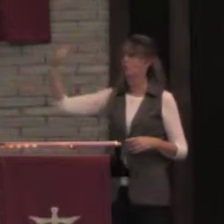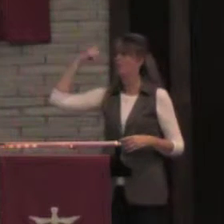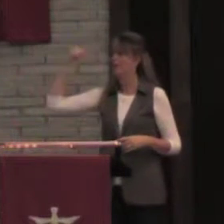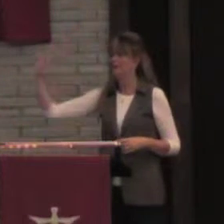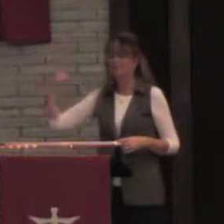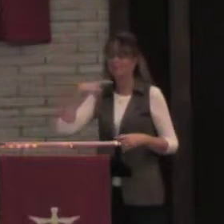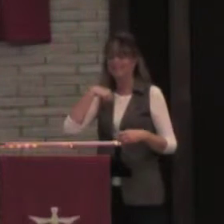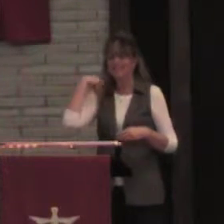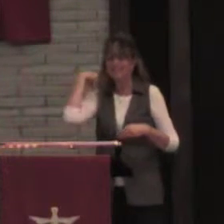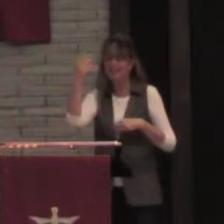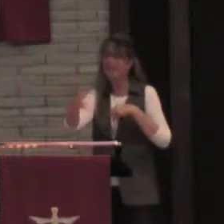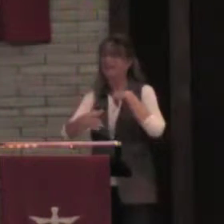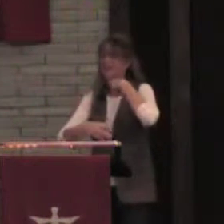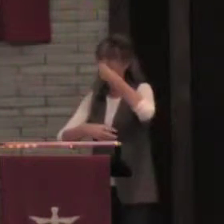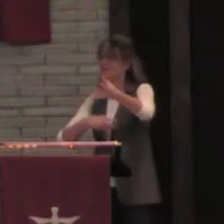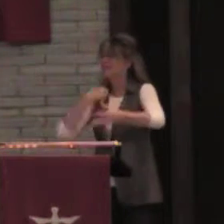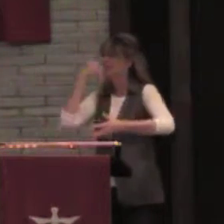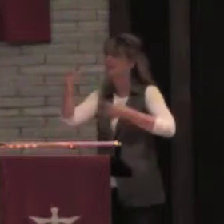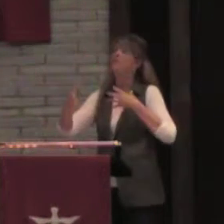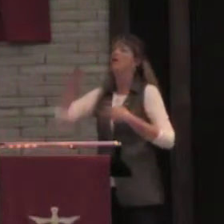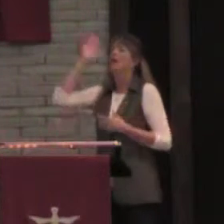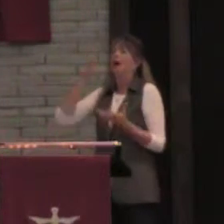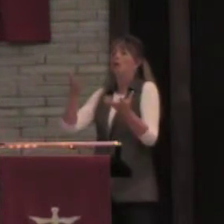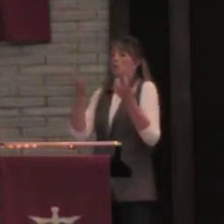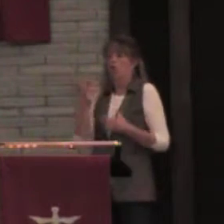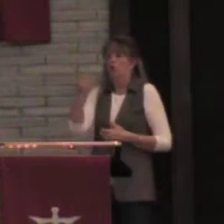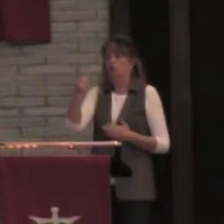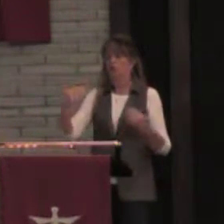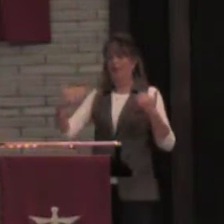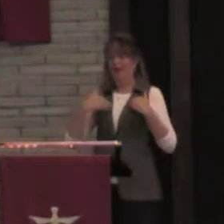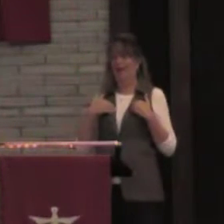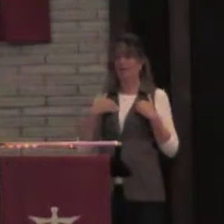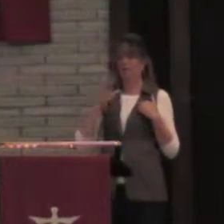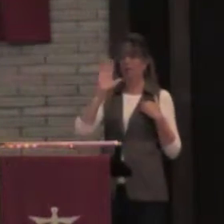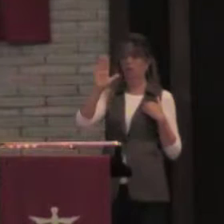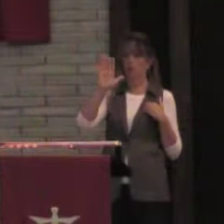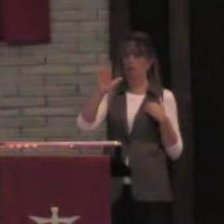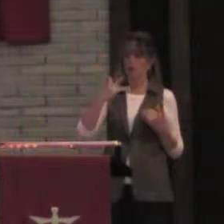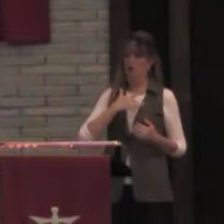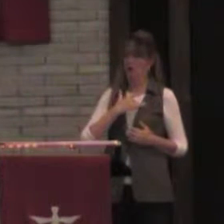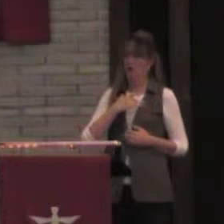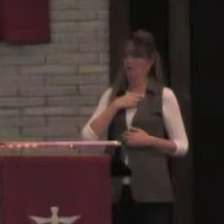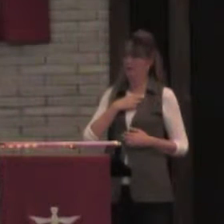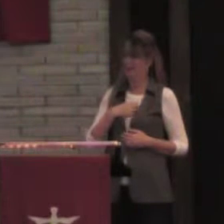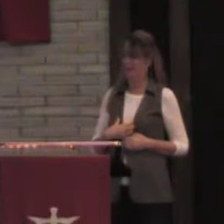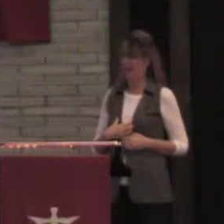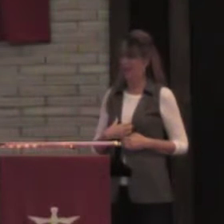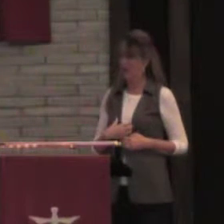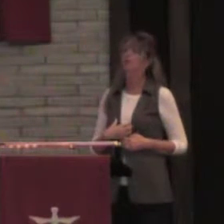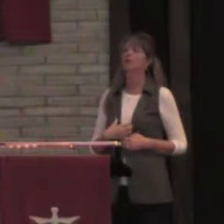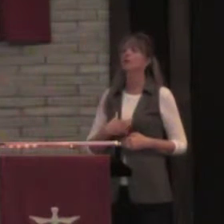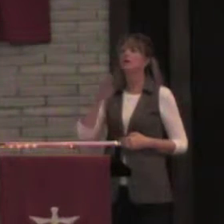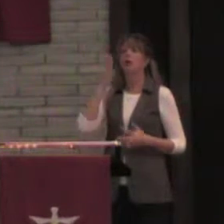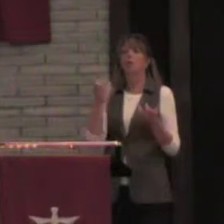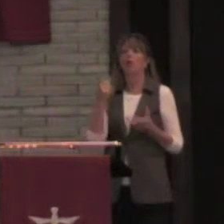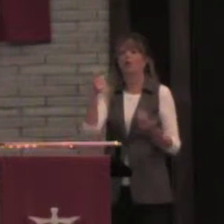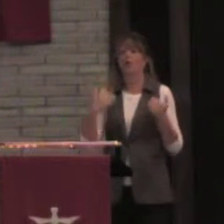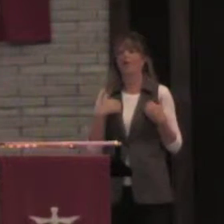and to find your dreams. And he's always giving you things. And God wants you to have your heart's desires.